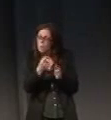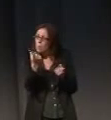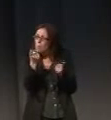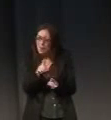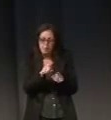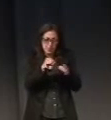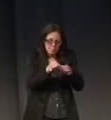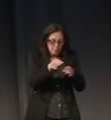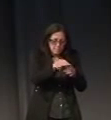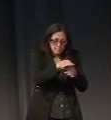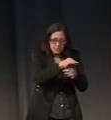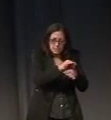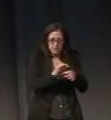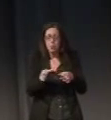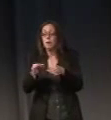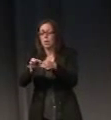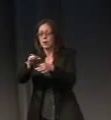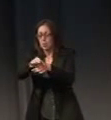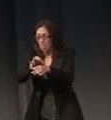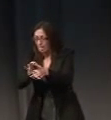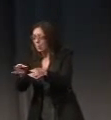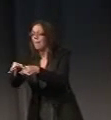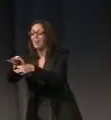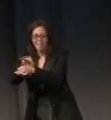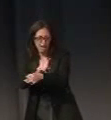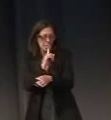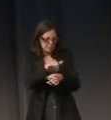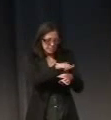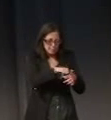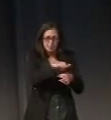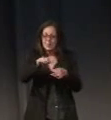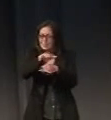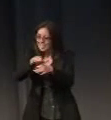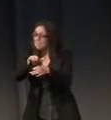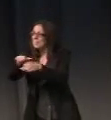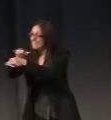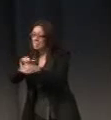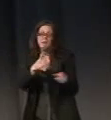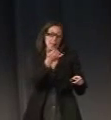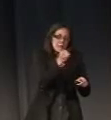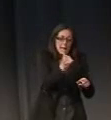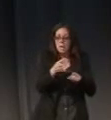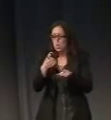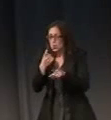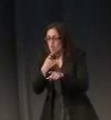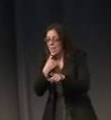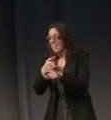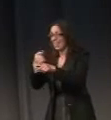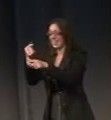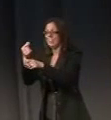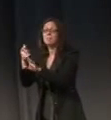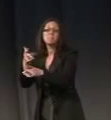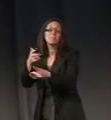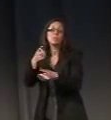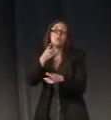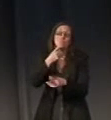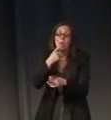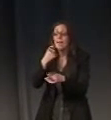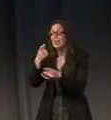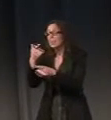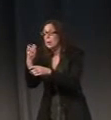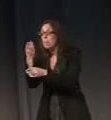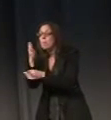color preferences, going from, in this case, a kind of yellow through red, that's an outlier, red, bluish, red, and purple.